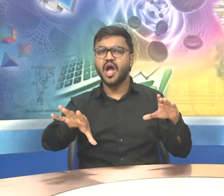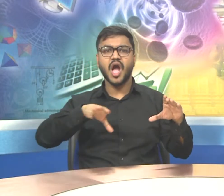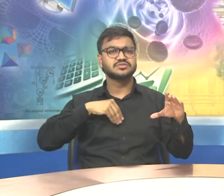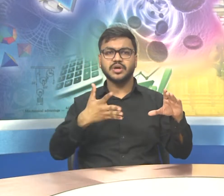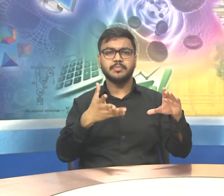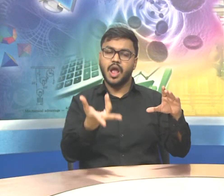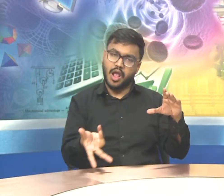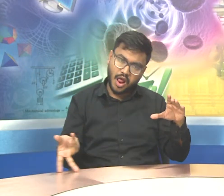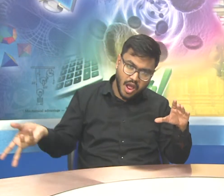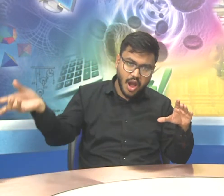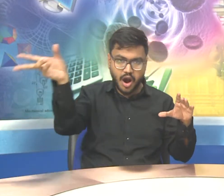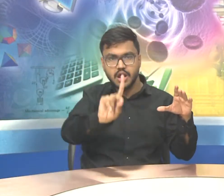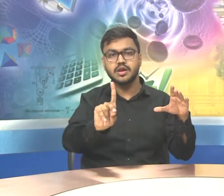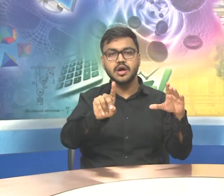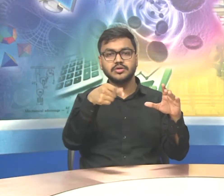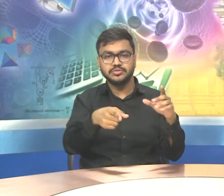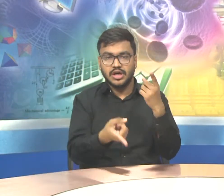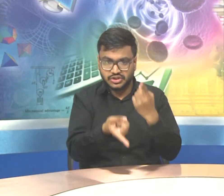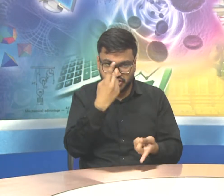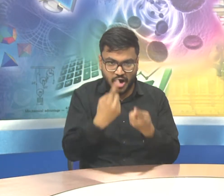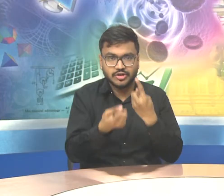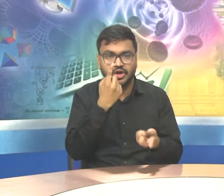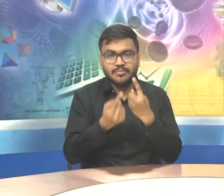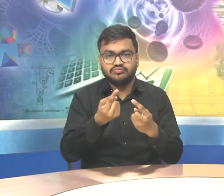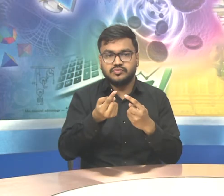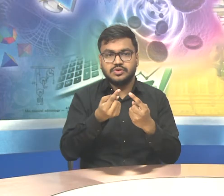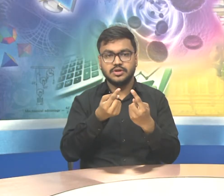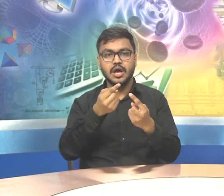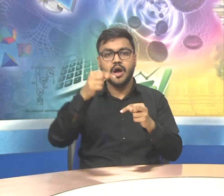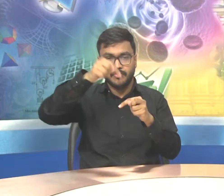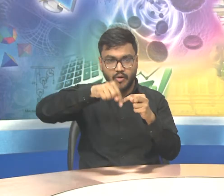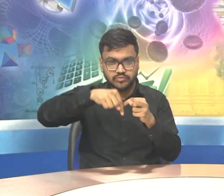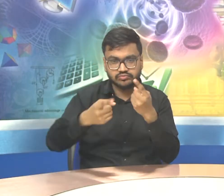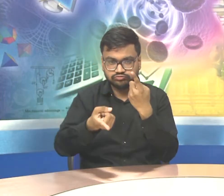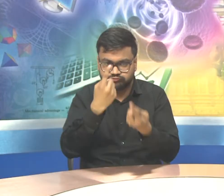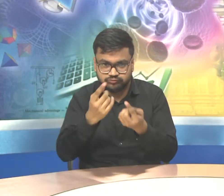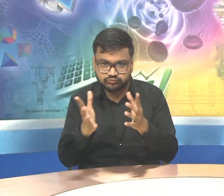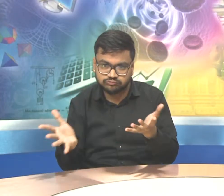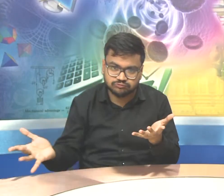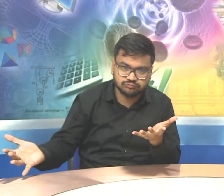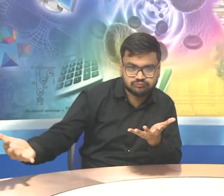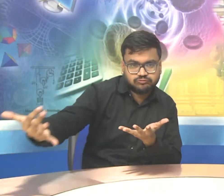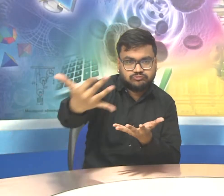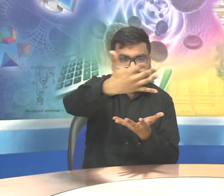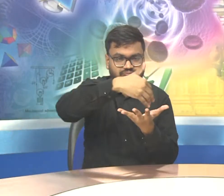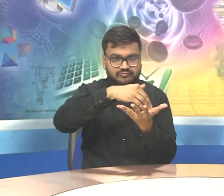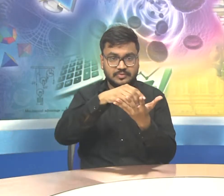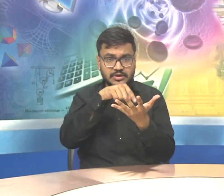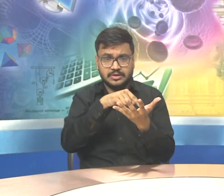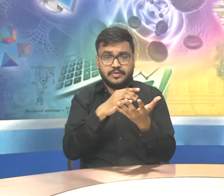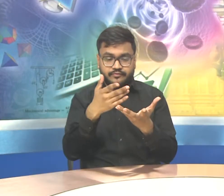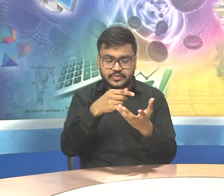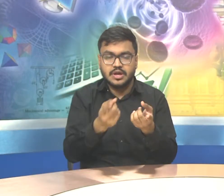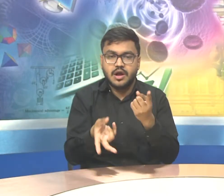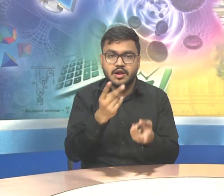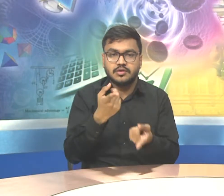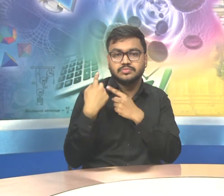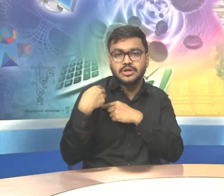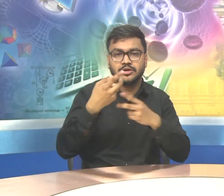the candidate getting the least number of first preference votes are transferred to other